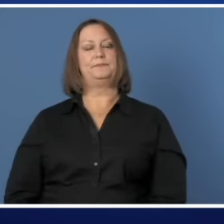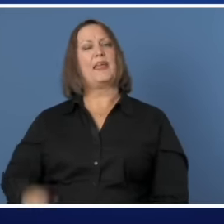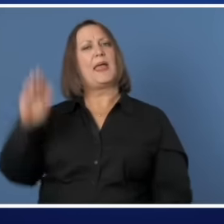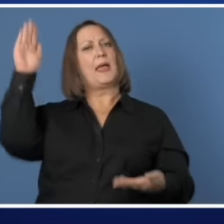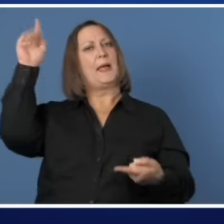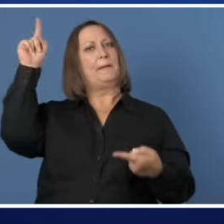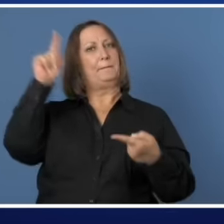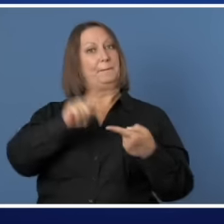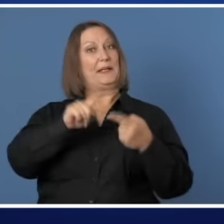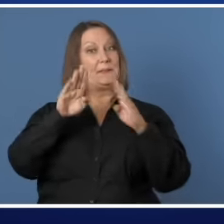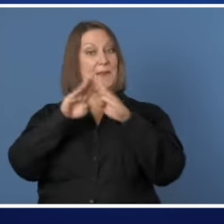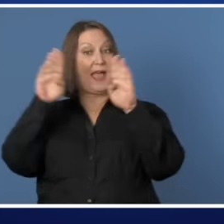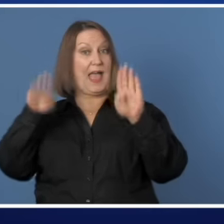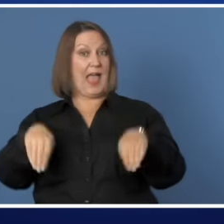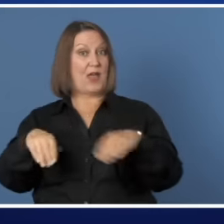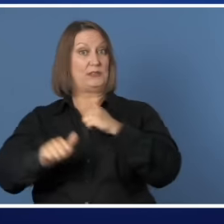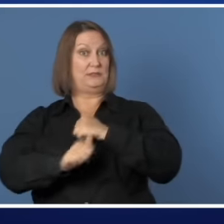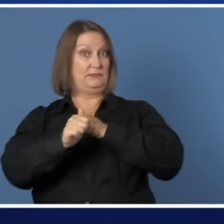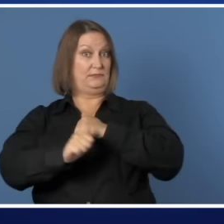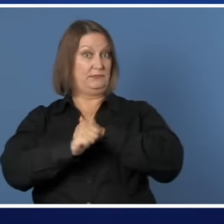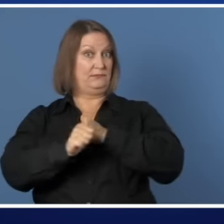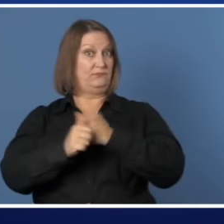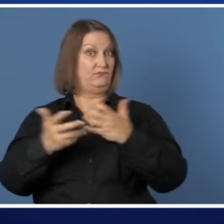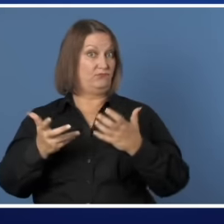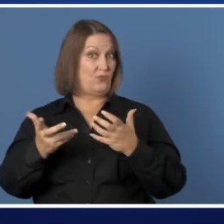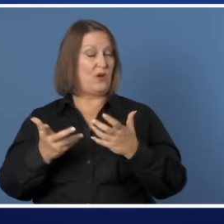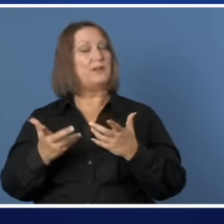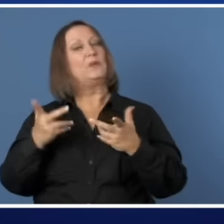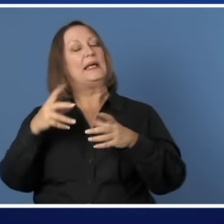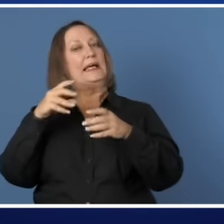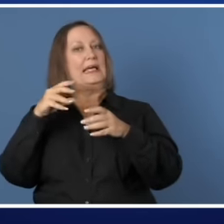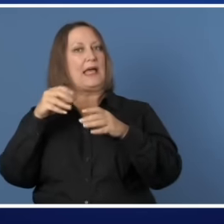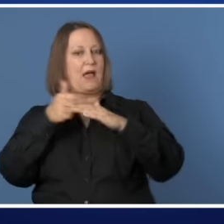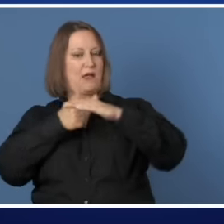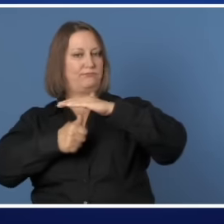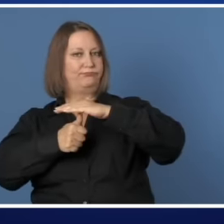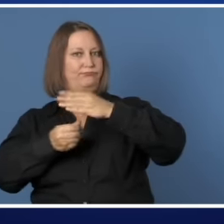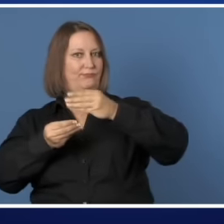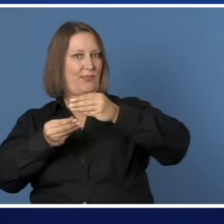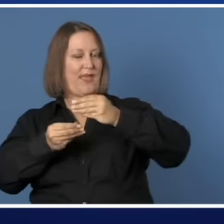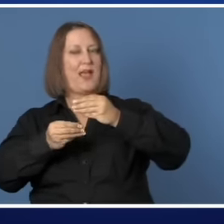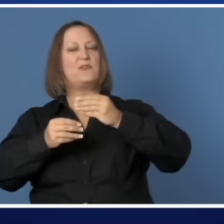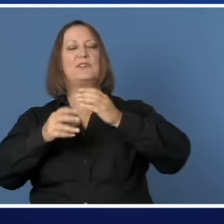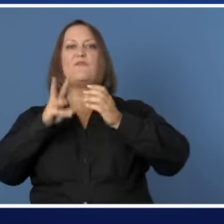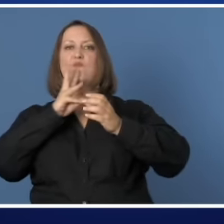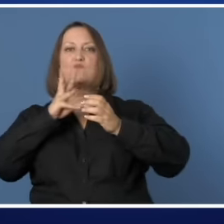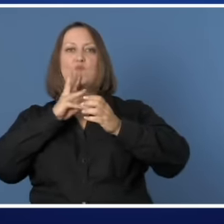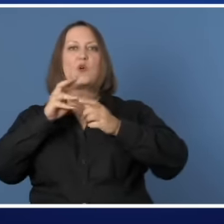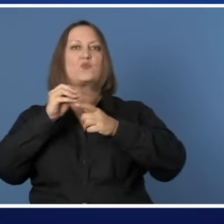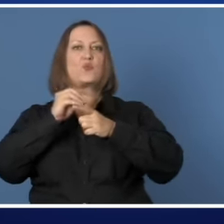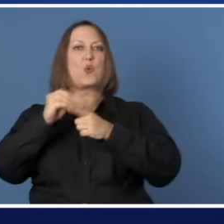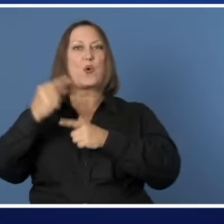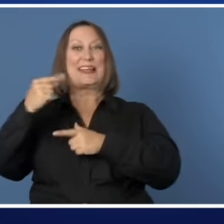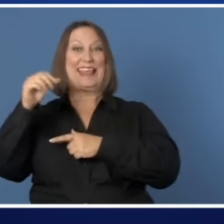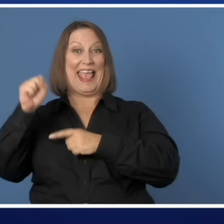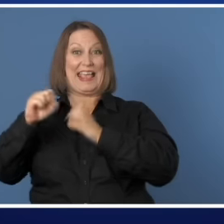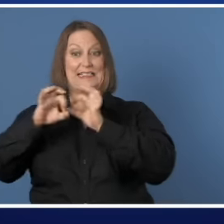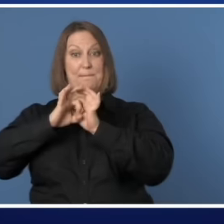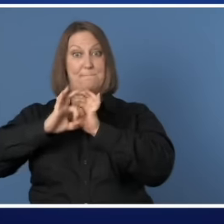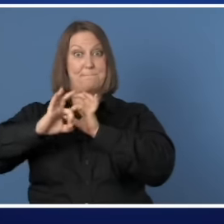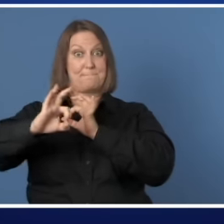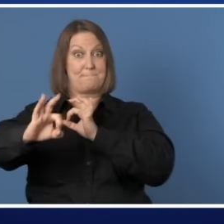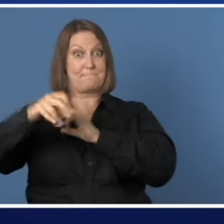Minimize home hazards. Have flexible pipe fittings installed to avoid